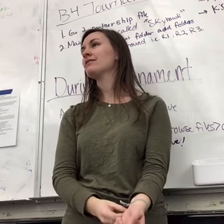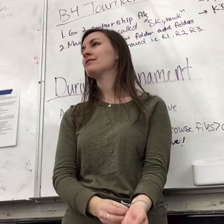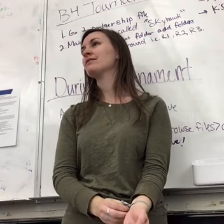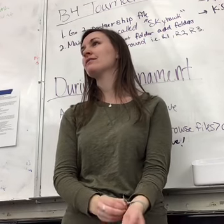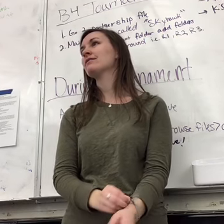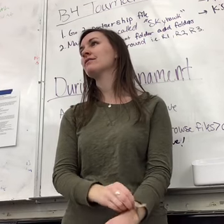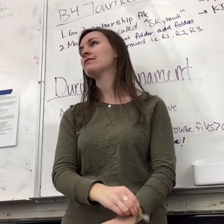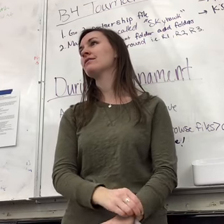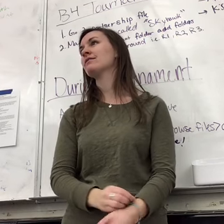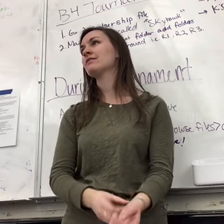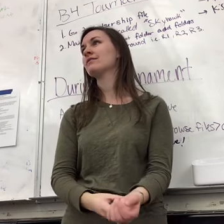Is it somebody I know?